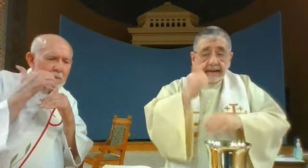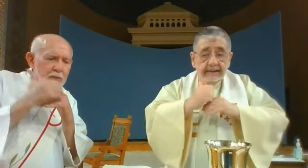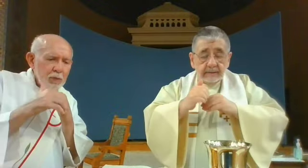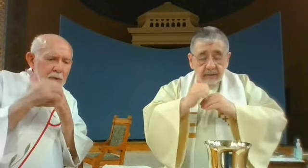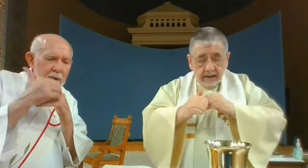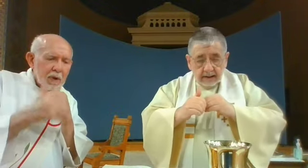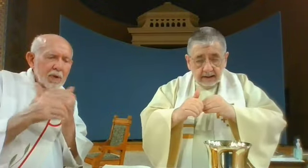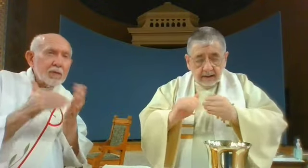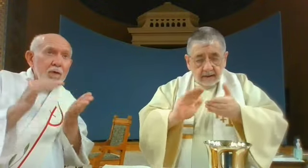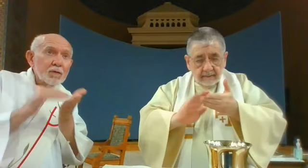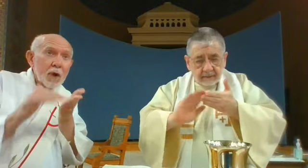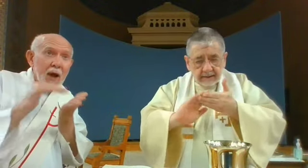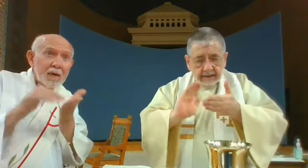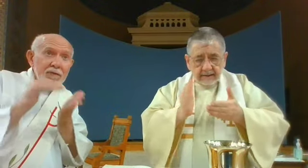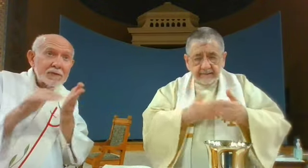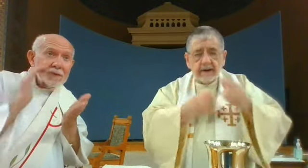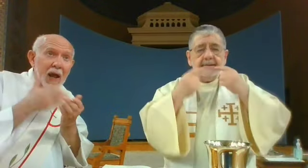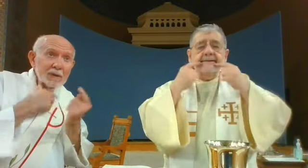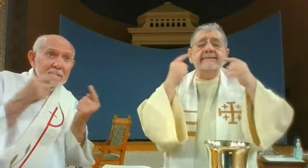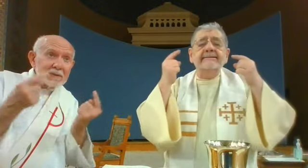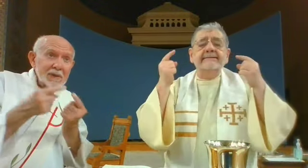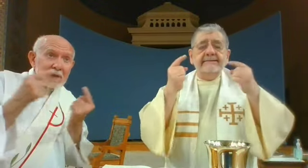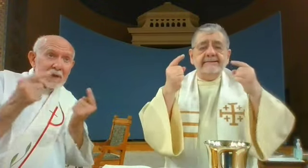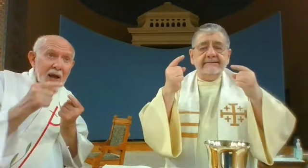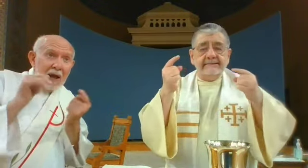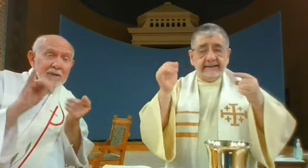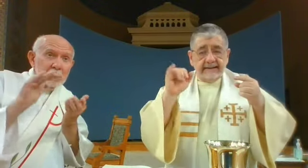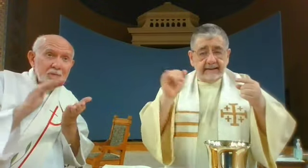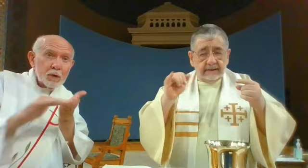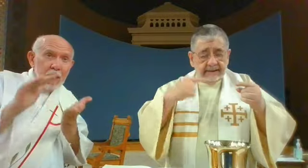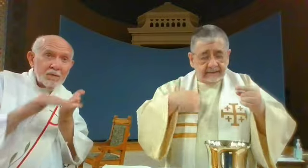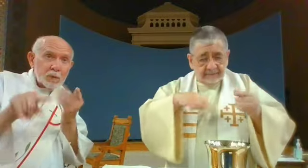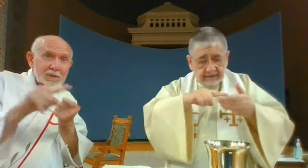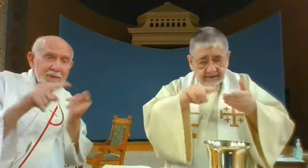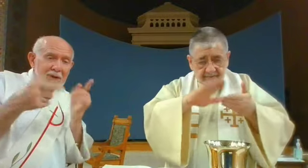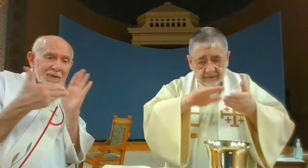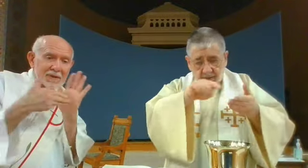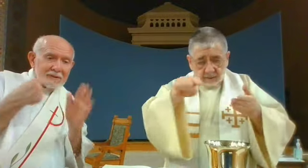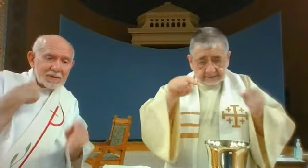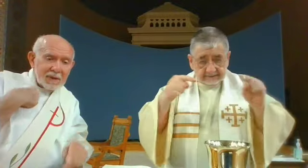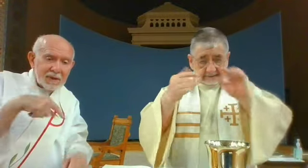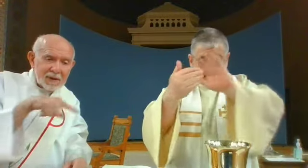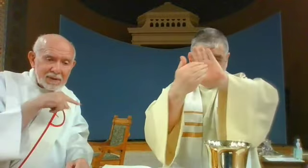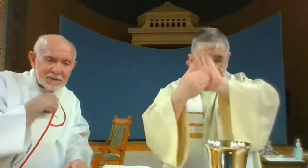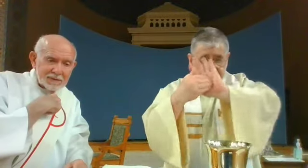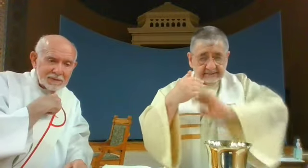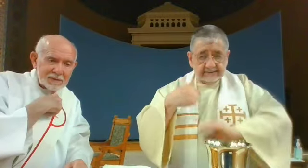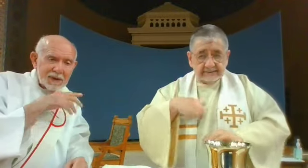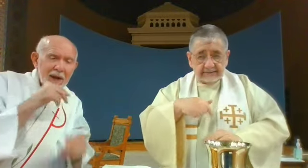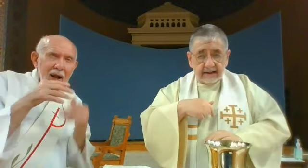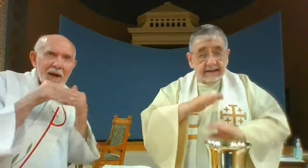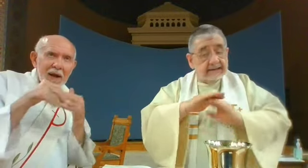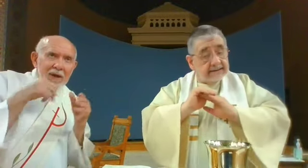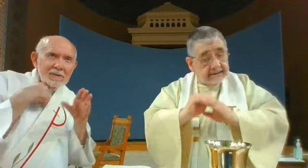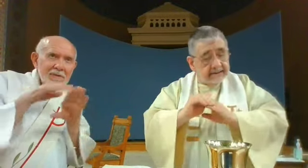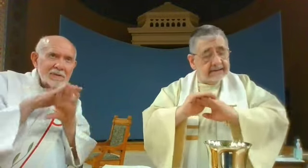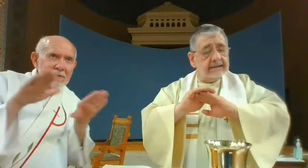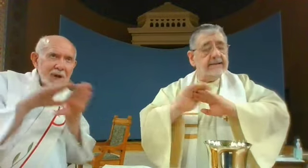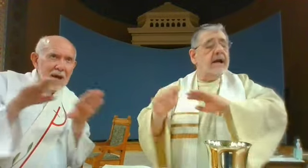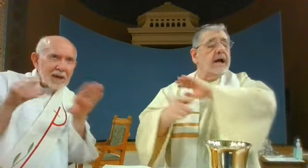our daily bread, and forgive us our trespasses, as we forgive those who trespass against us. And lead us not